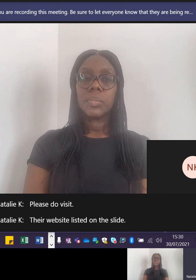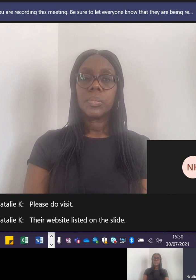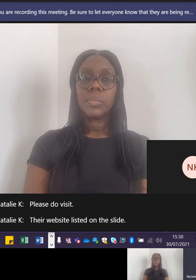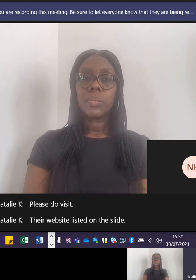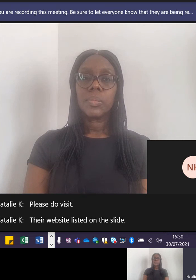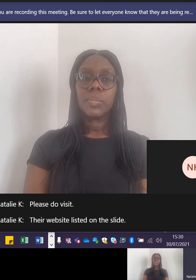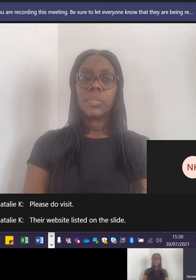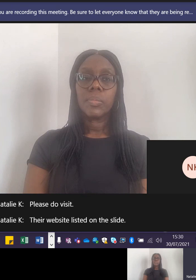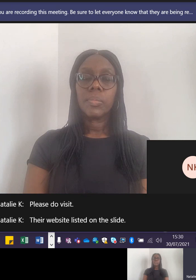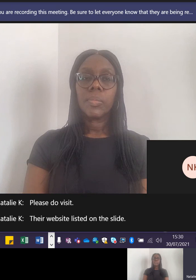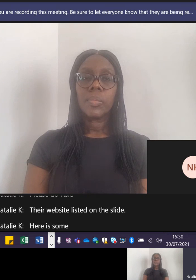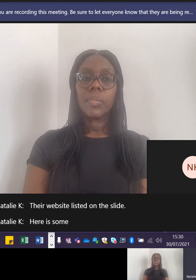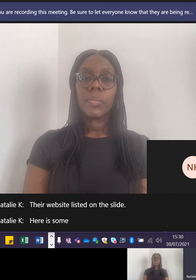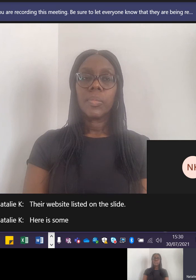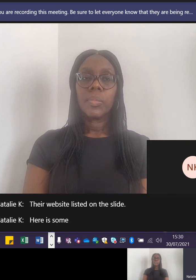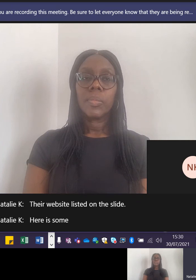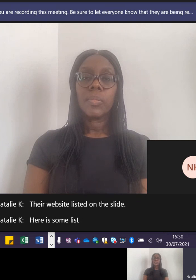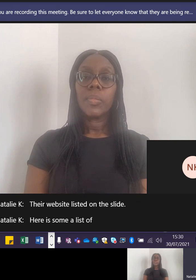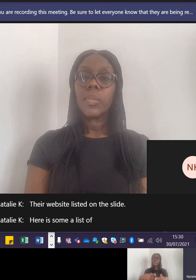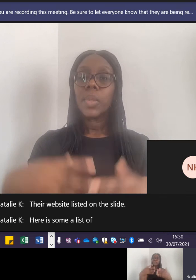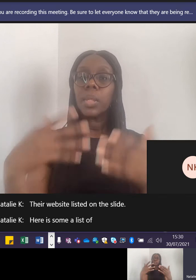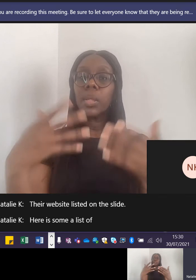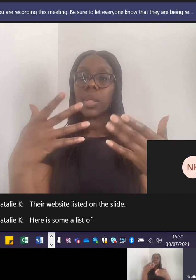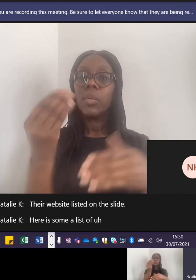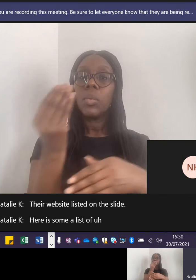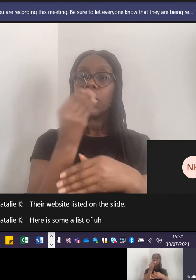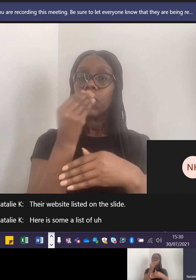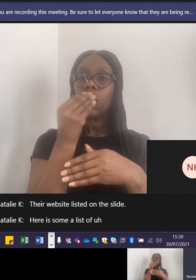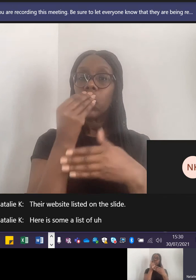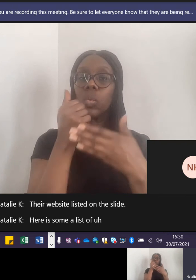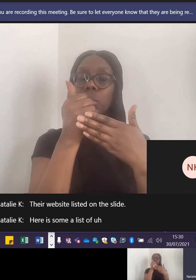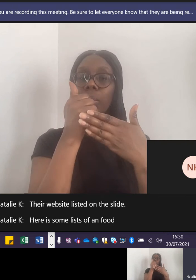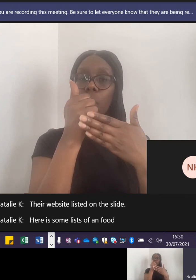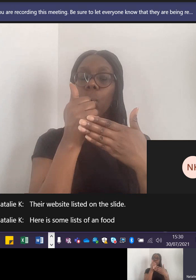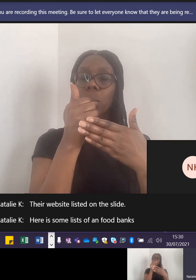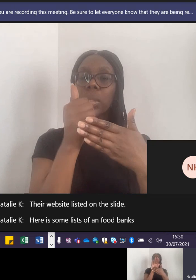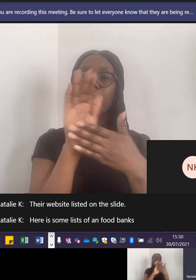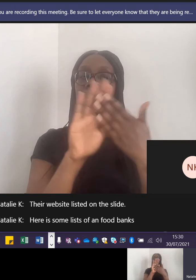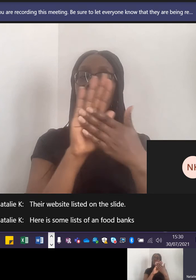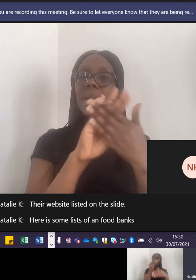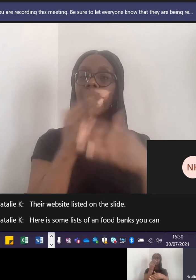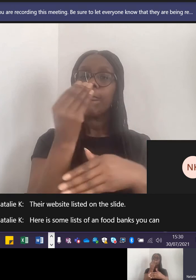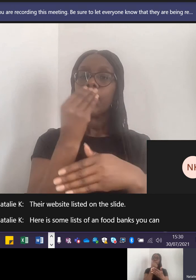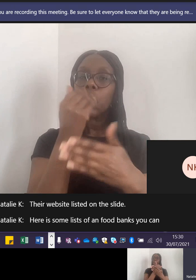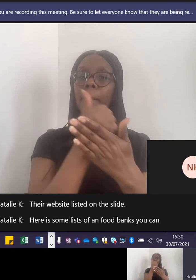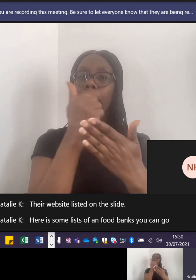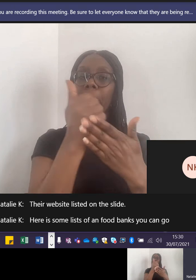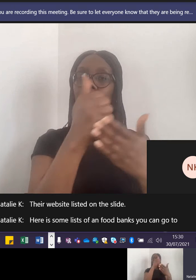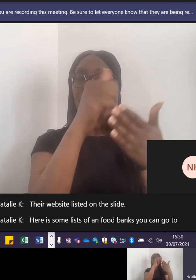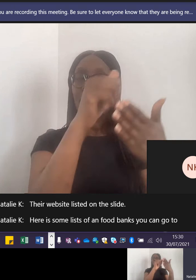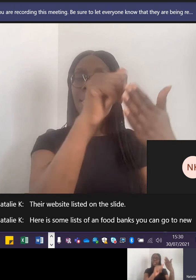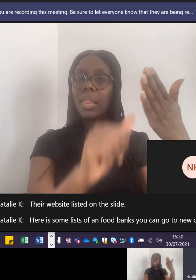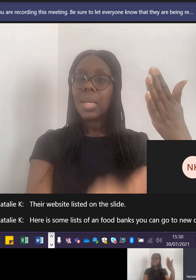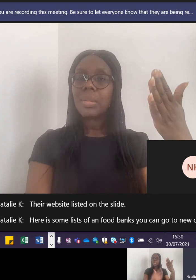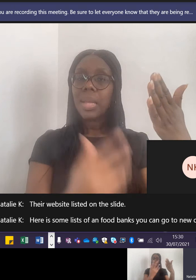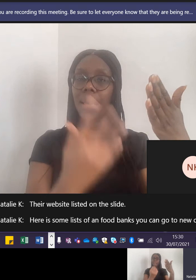Here is some lists of food banks. You can go to